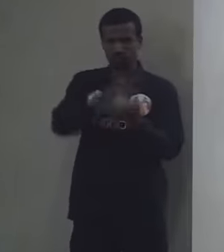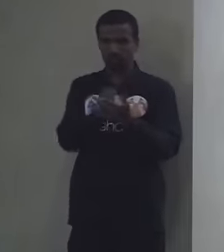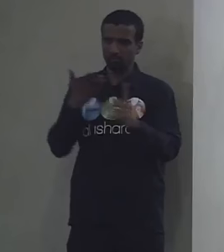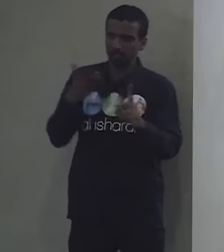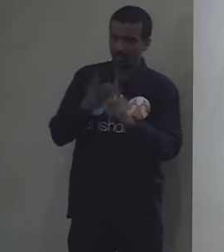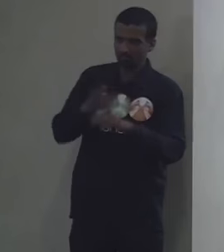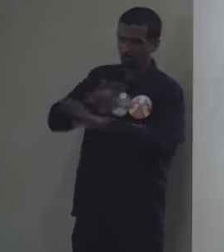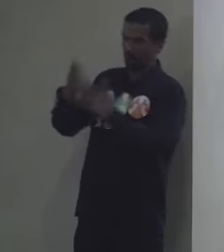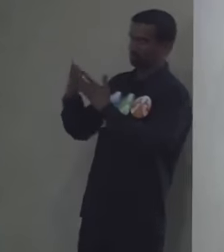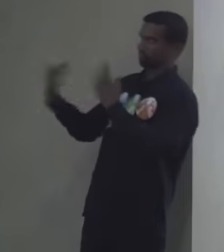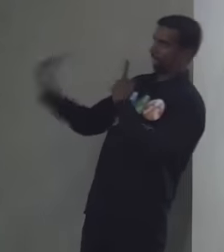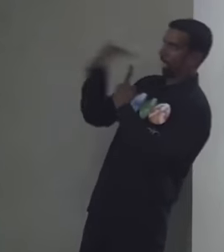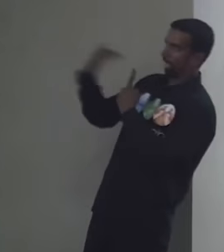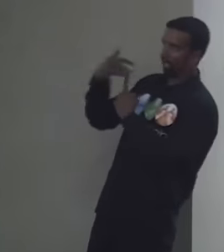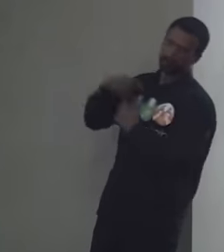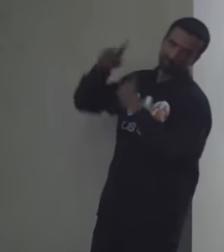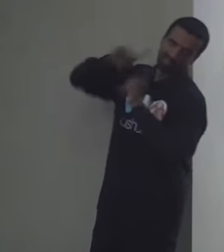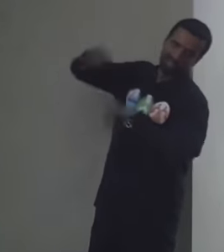like.